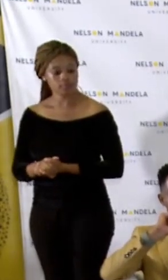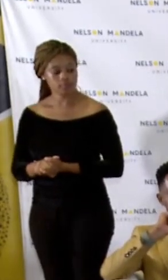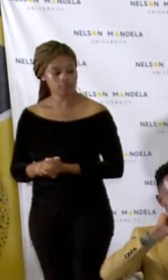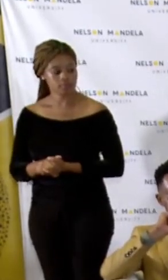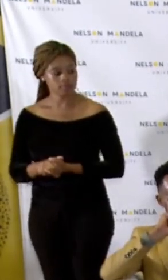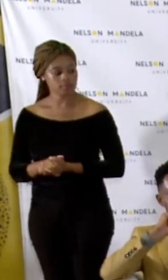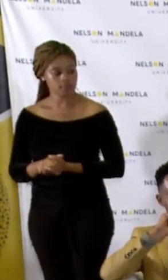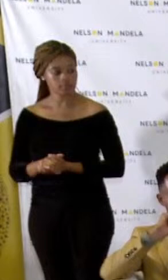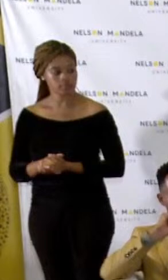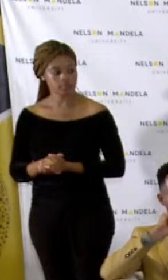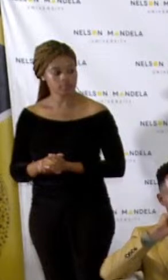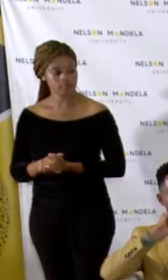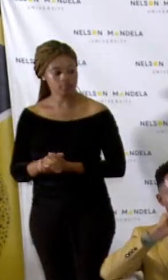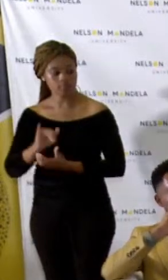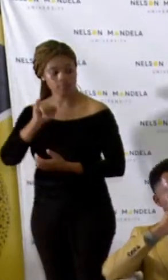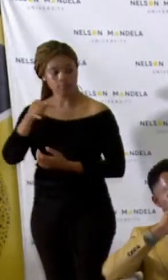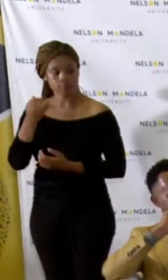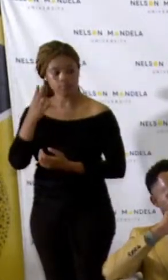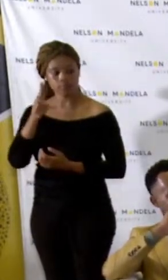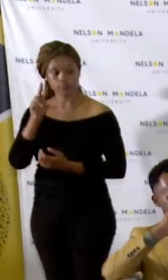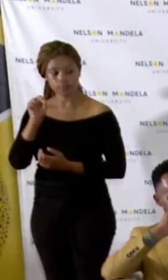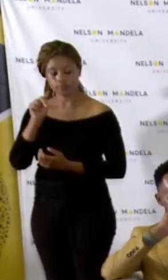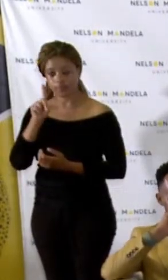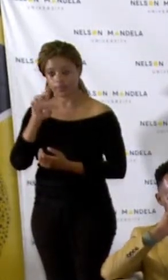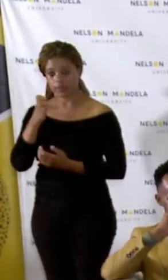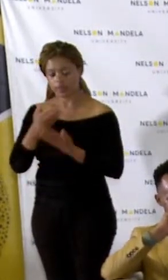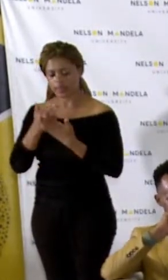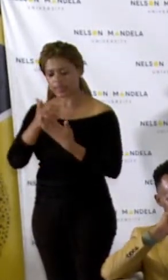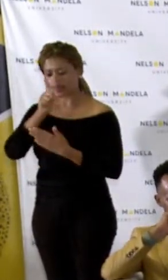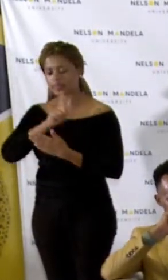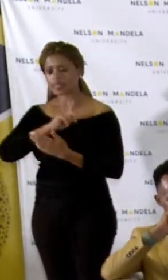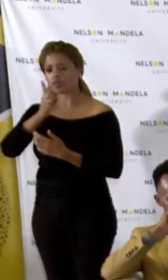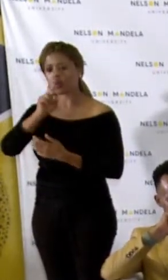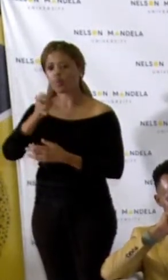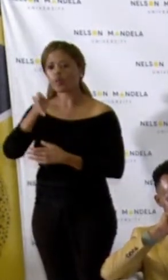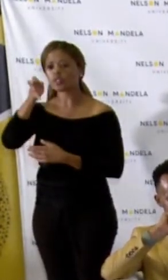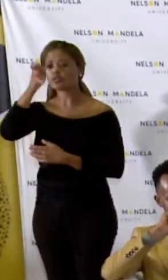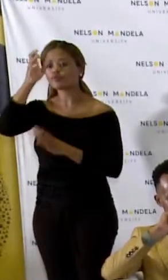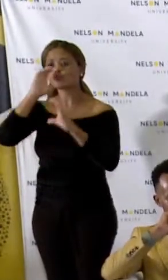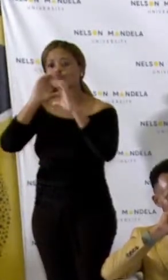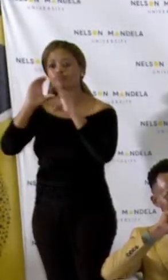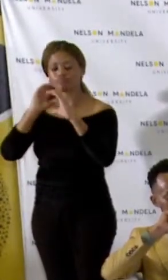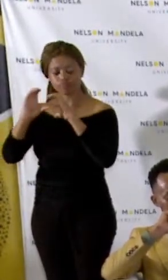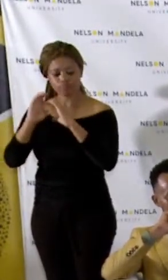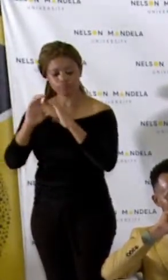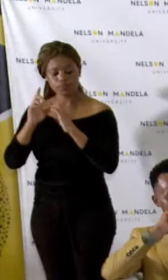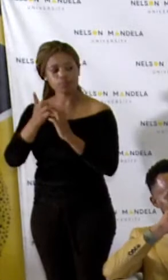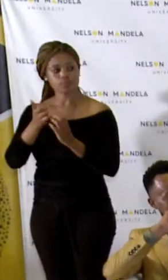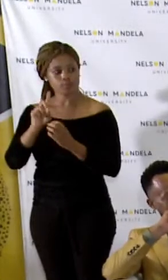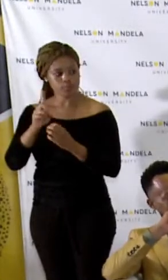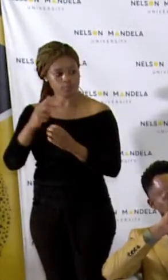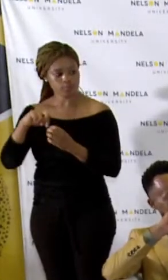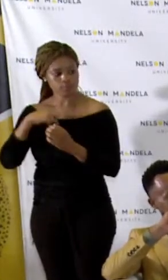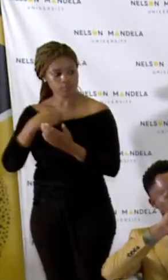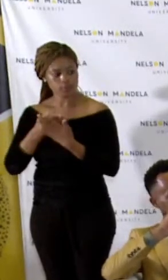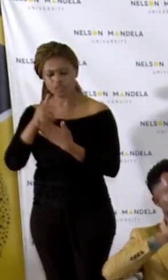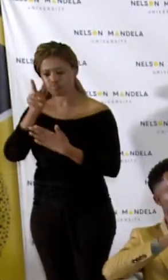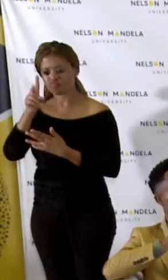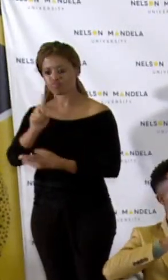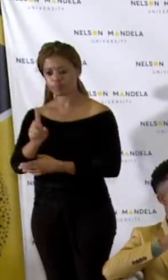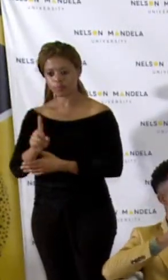So Jude, can you tell us, what does the future of communication look like, and what should we be on the lookout